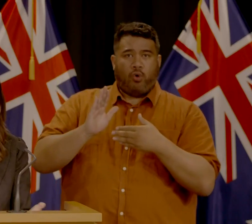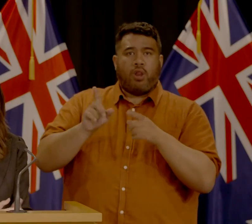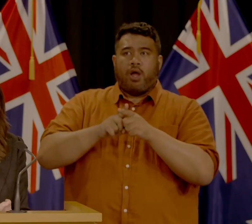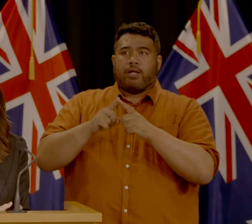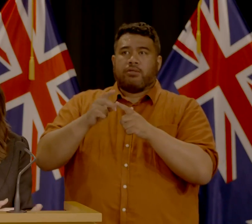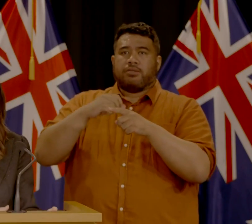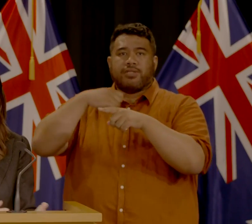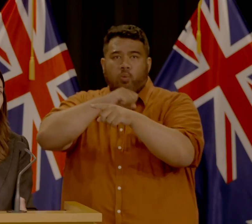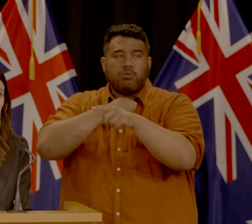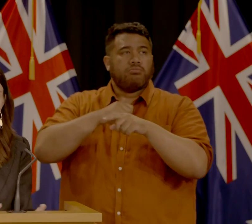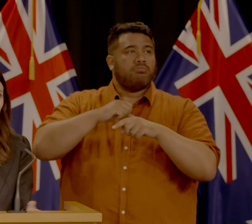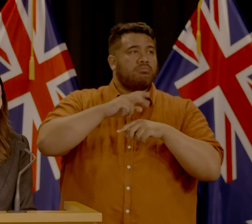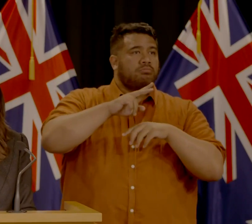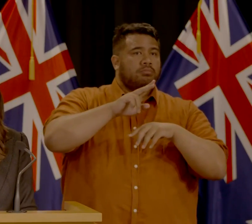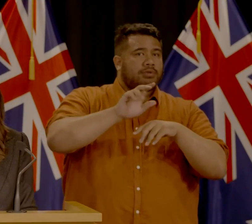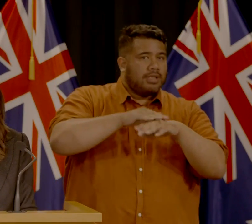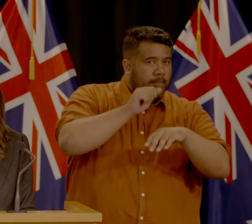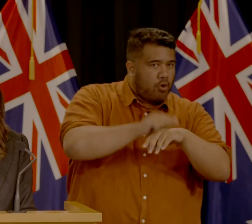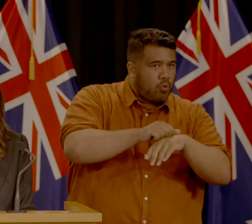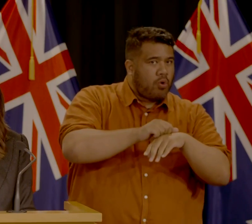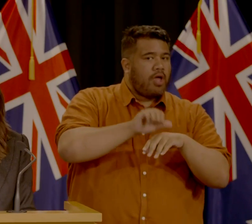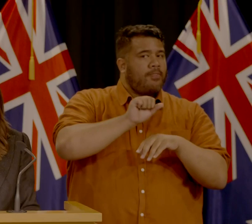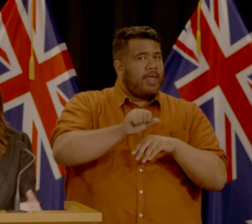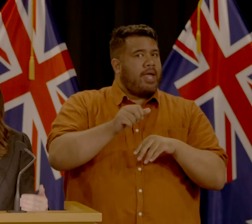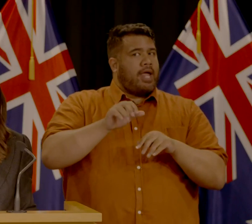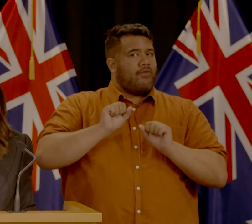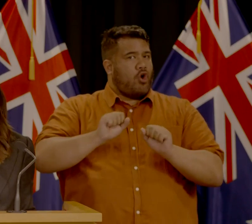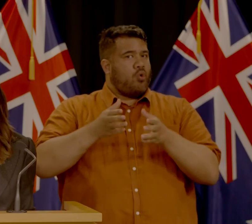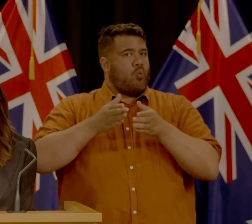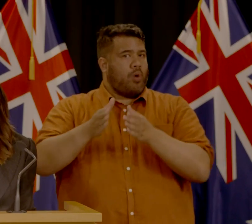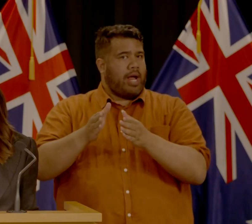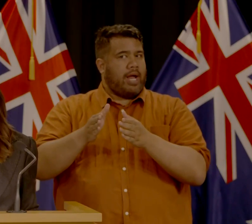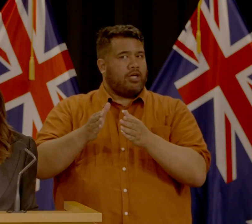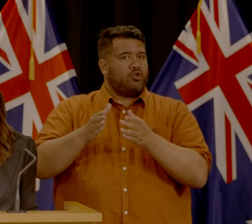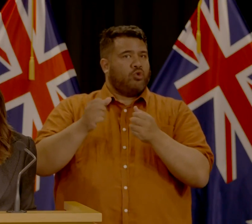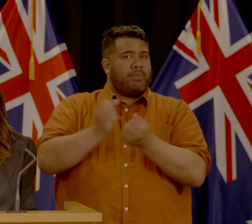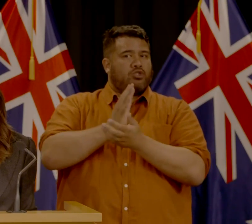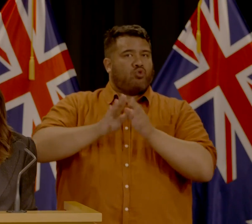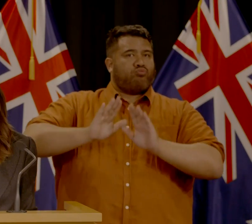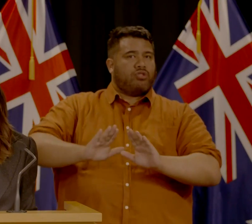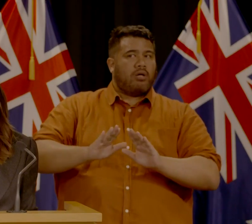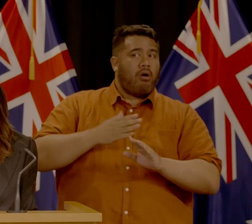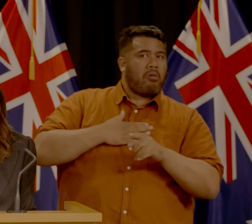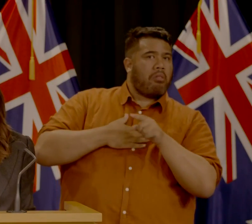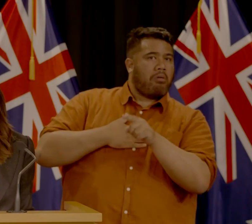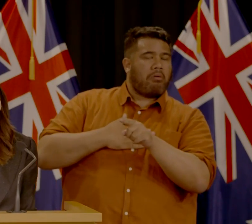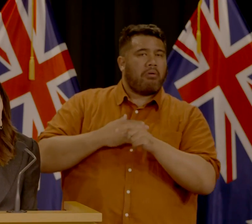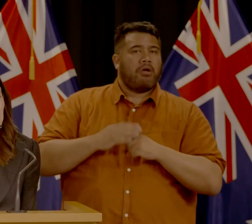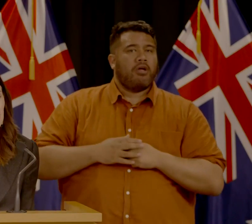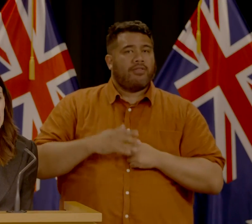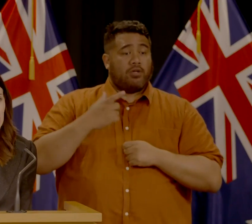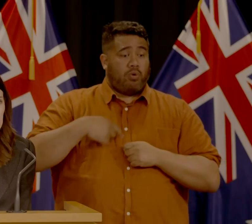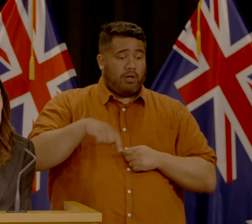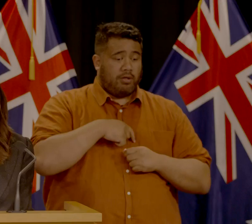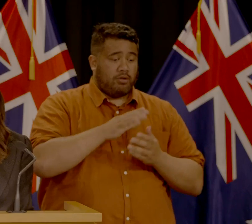and others, you will have seen that they might have done different things with school holidays. What we're going to do is make sure that we take the actions that are